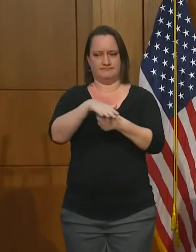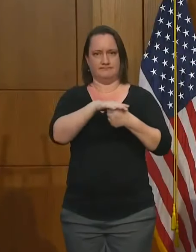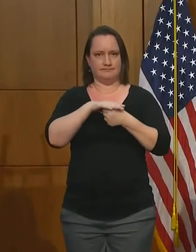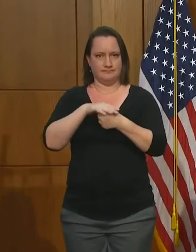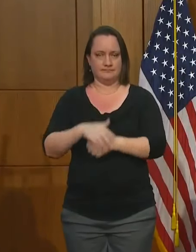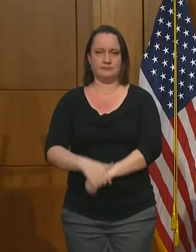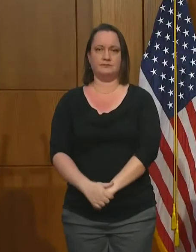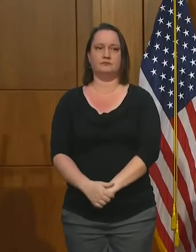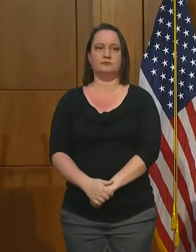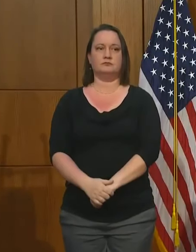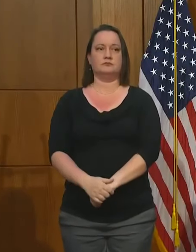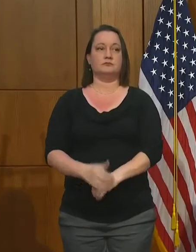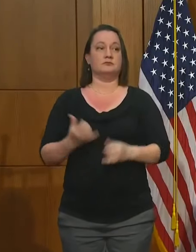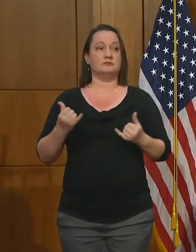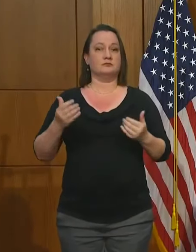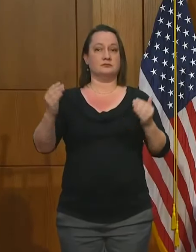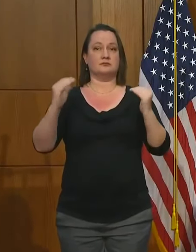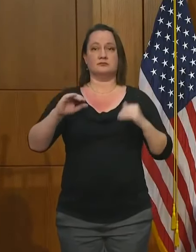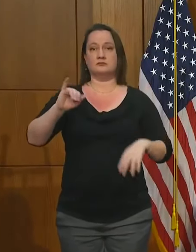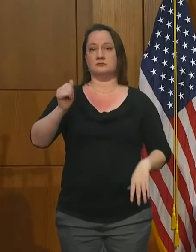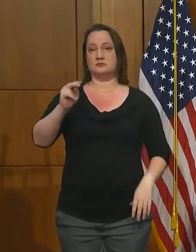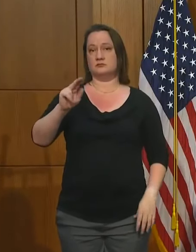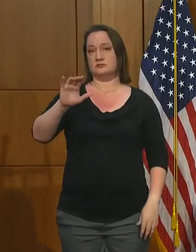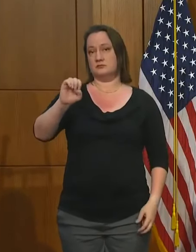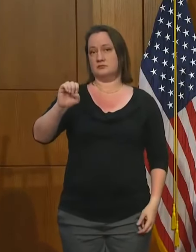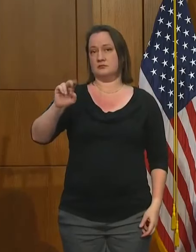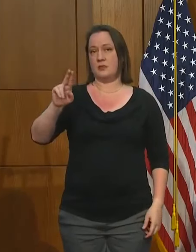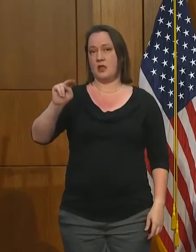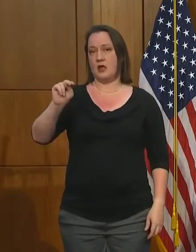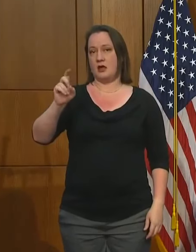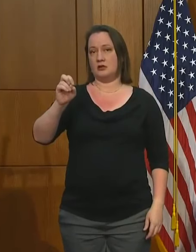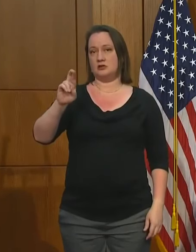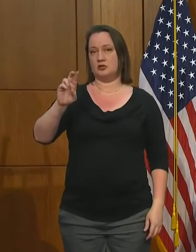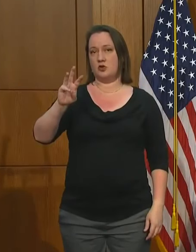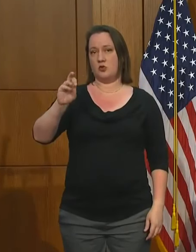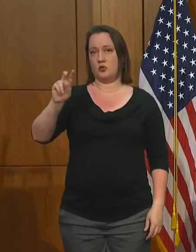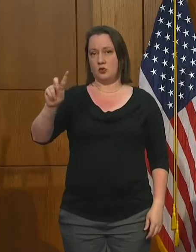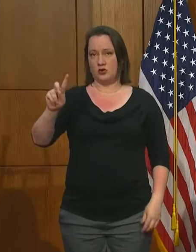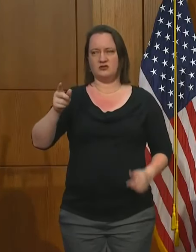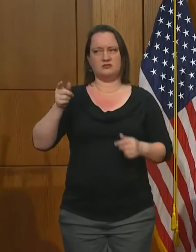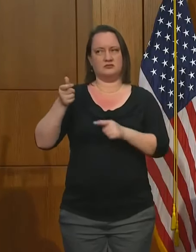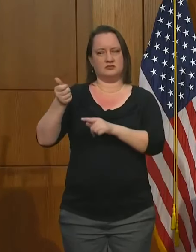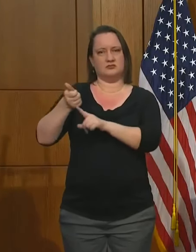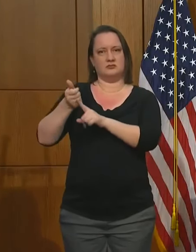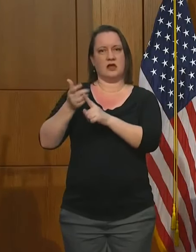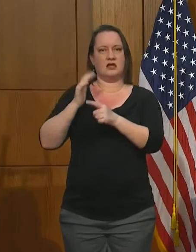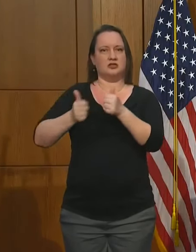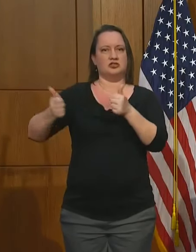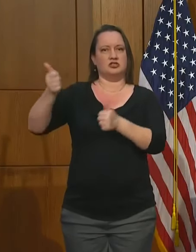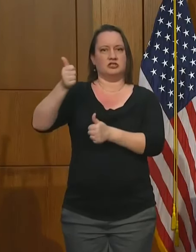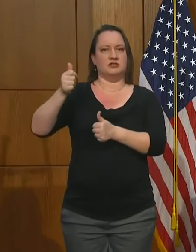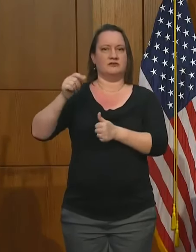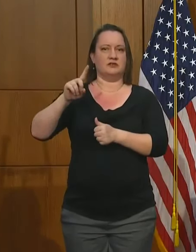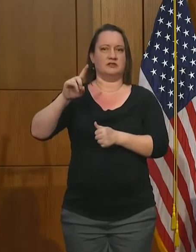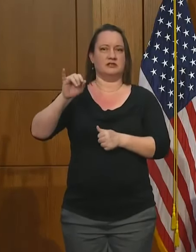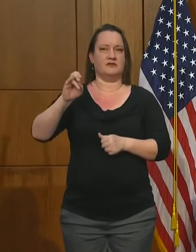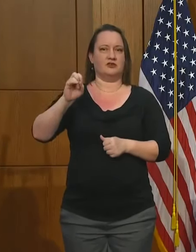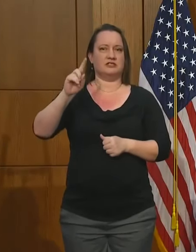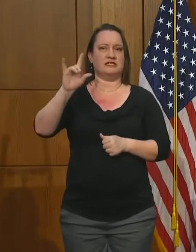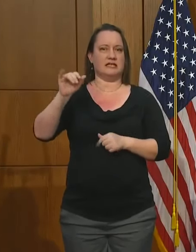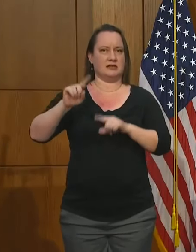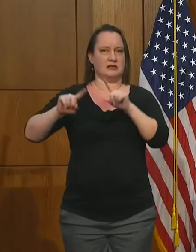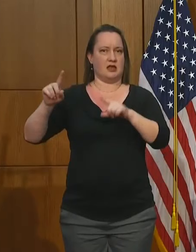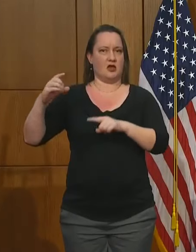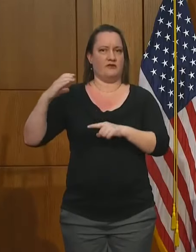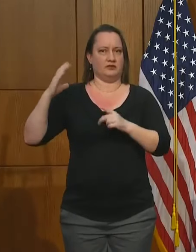I'm going to ask Dr. Janice Underwood, our Chief Diversity Officer, to come up to speak about our efforts to increase testing and